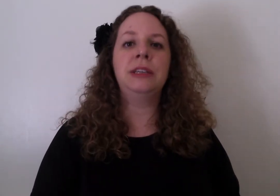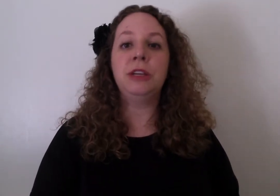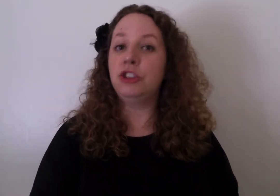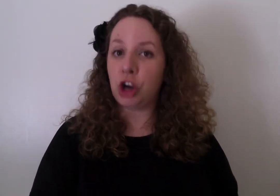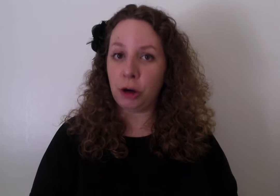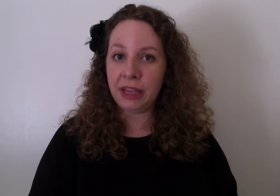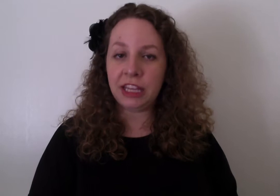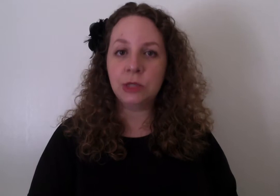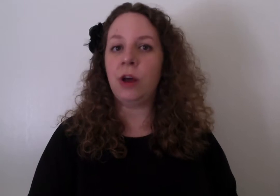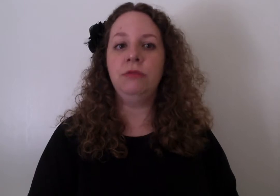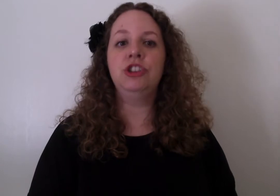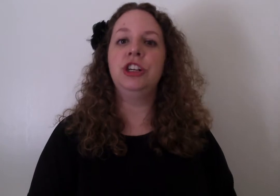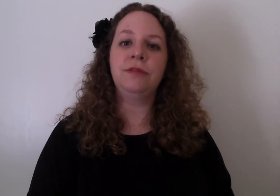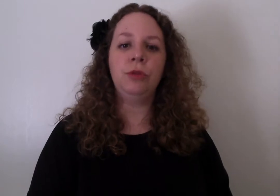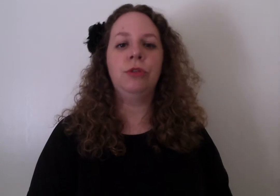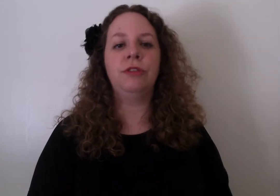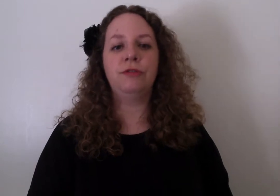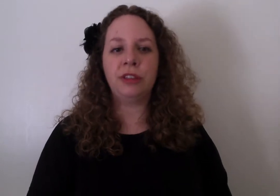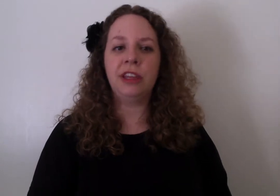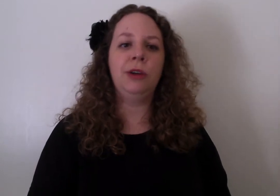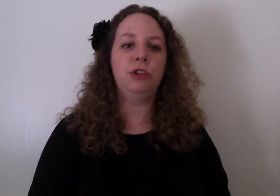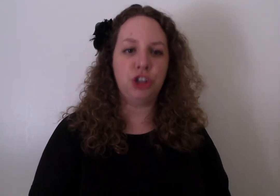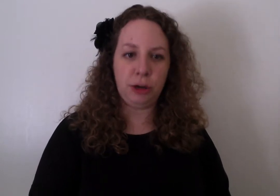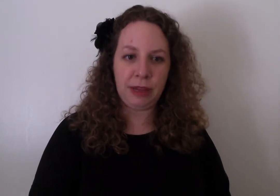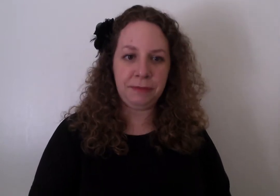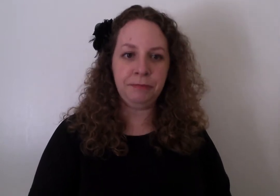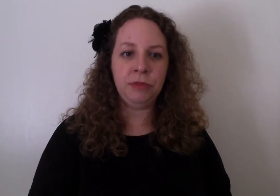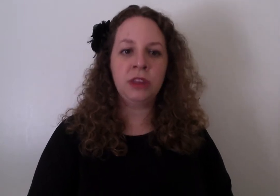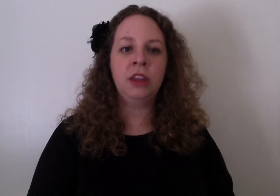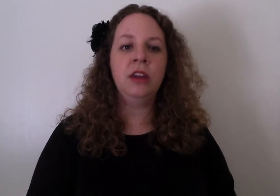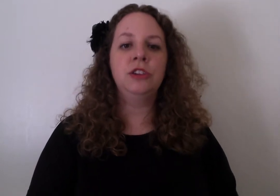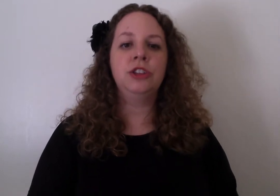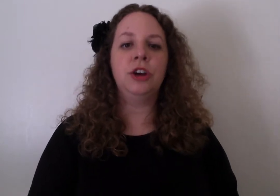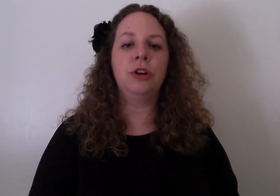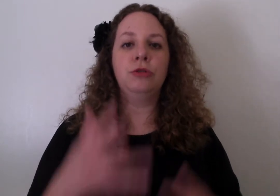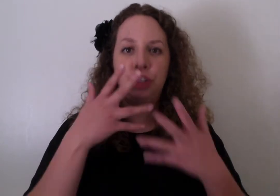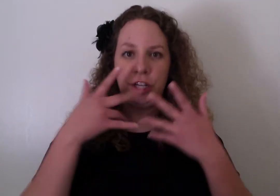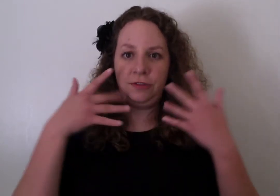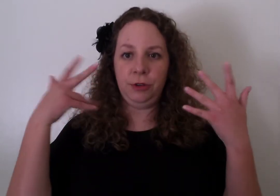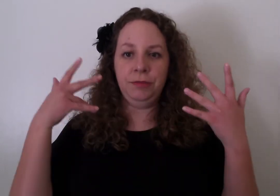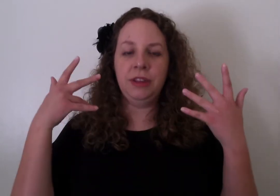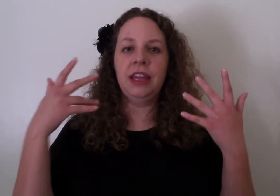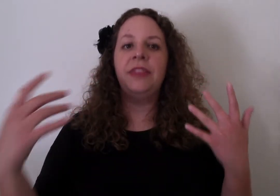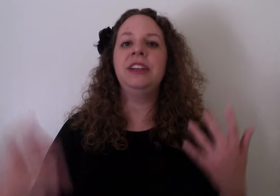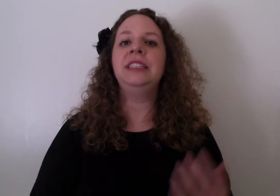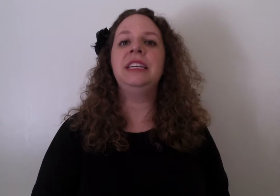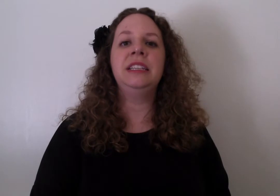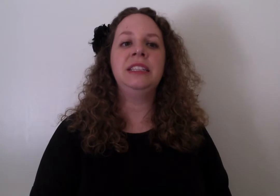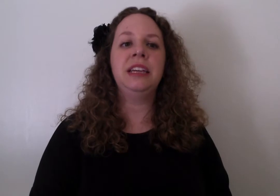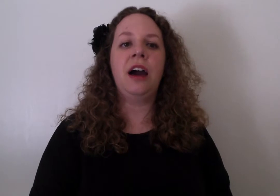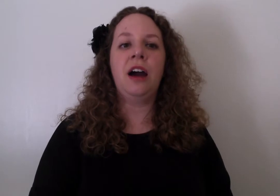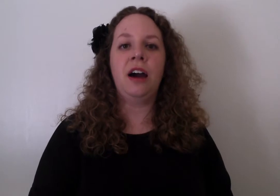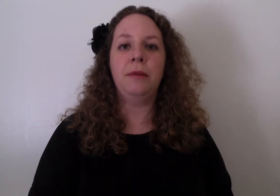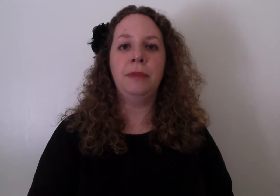be charming as well. Cheerful or friendly or charming. So cheerful. And this is